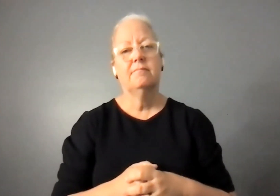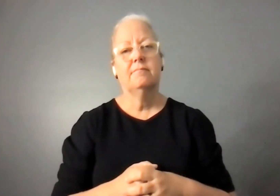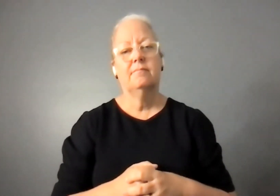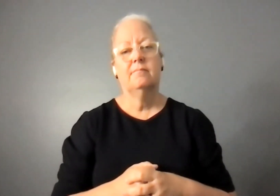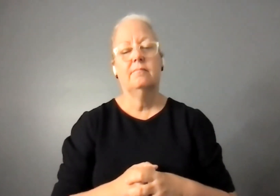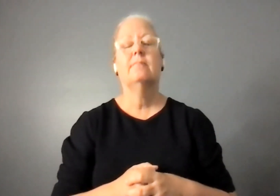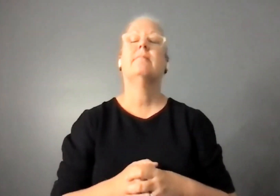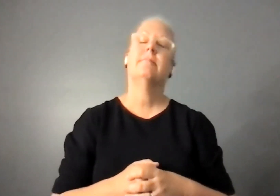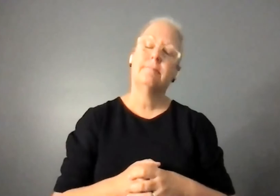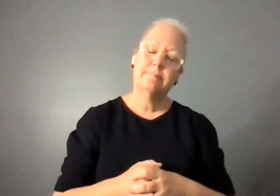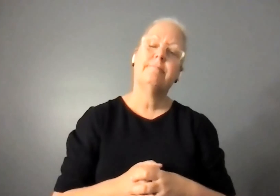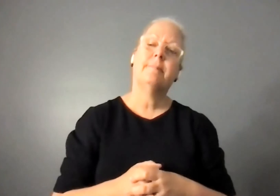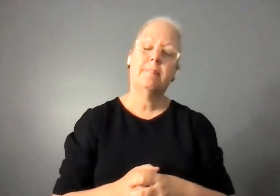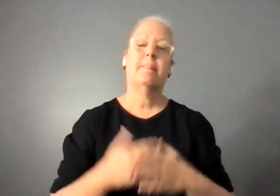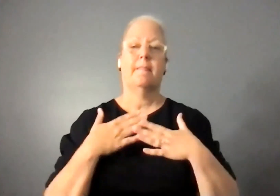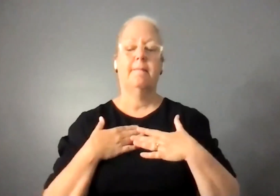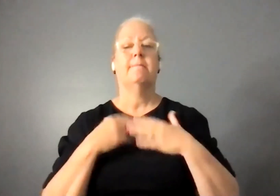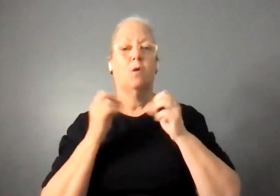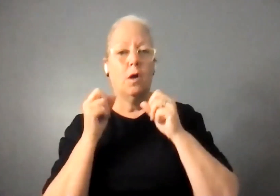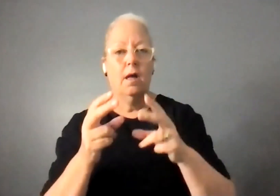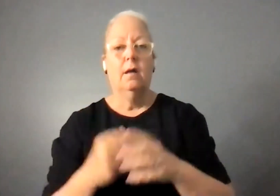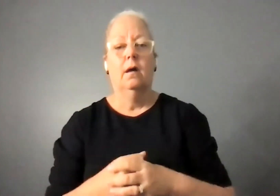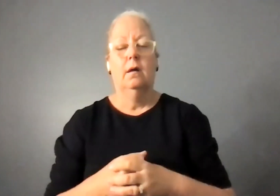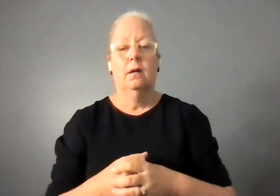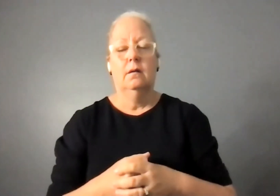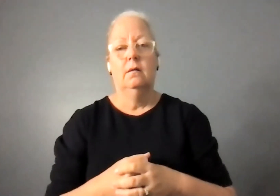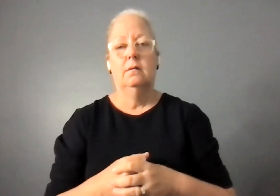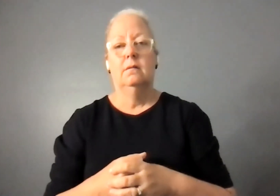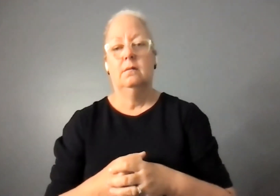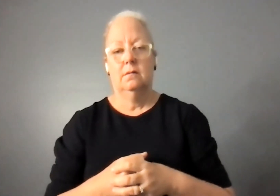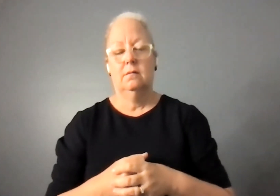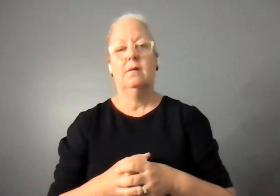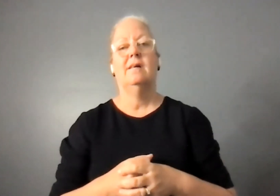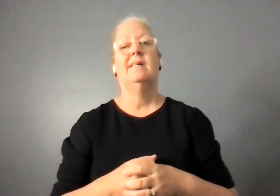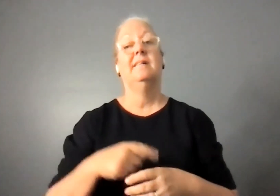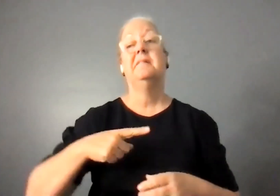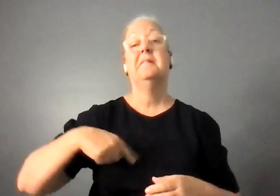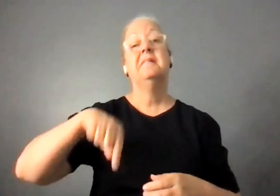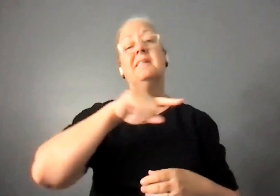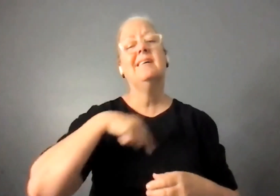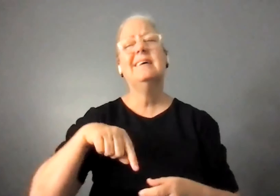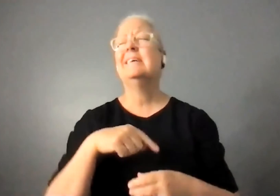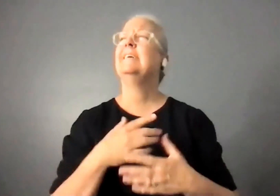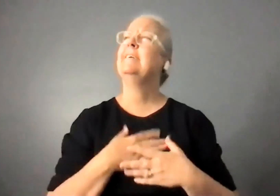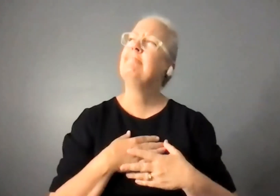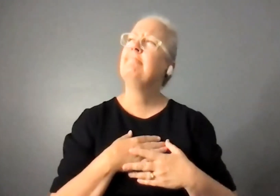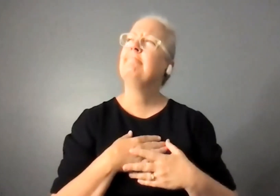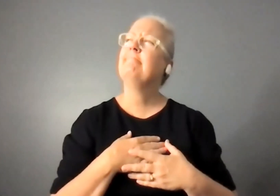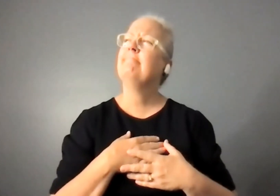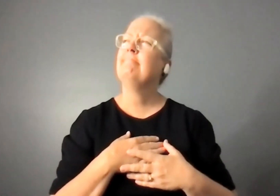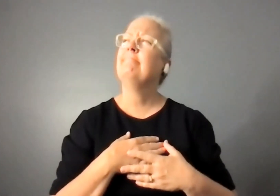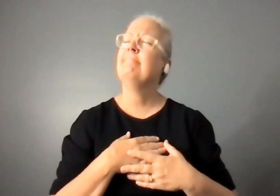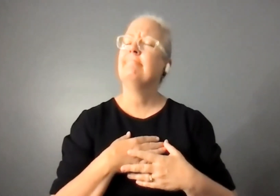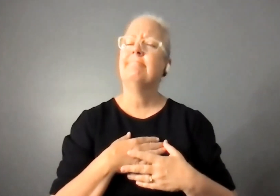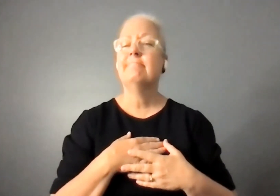Okay, the impacts we have here is that we are feeling that we are left behind in the community or in